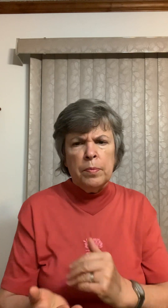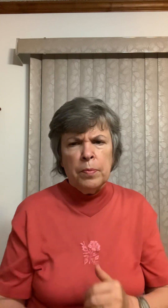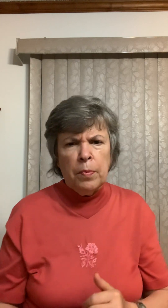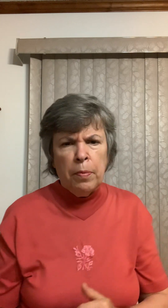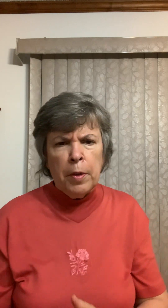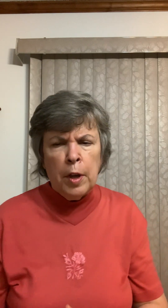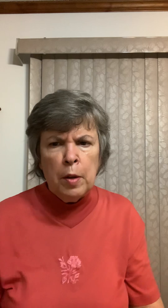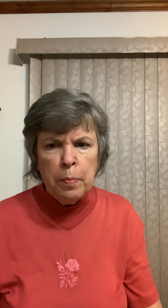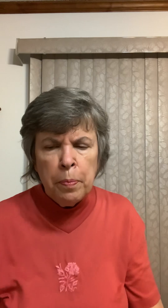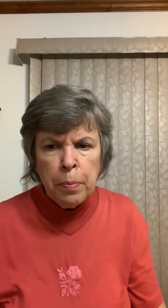Okay.